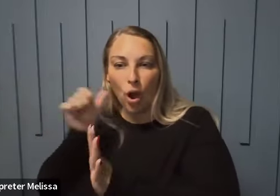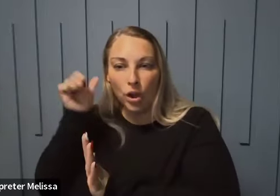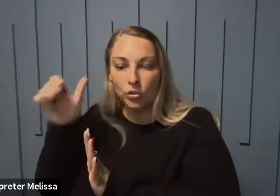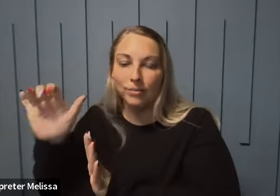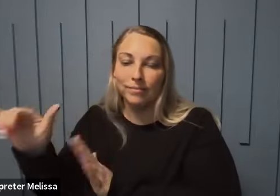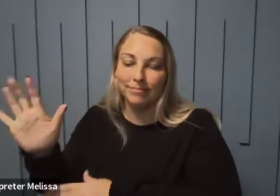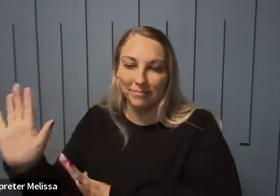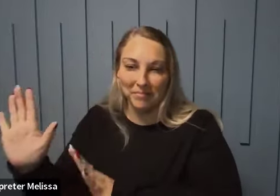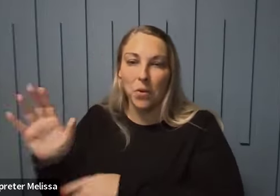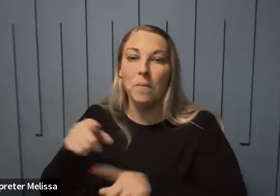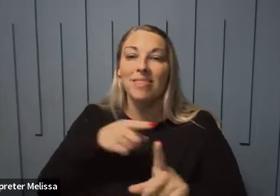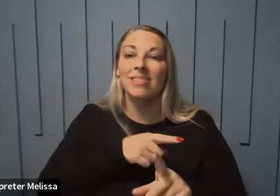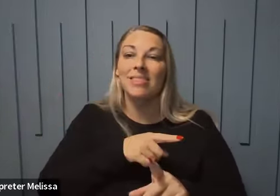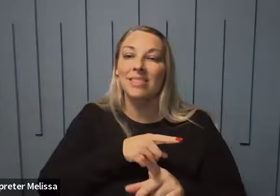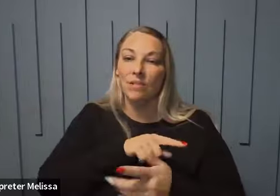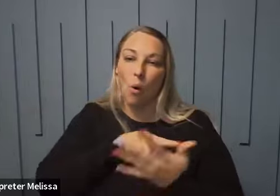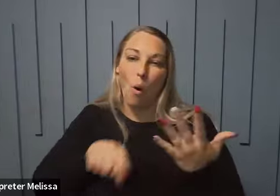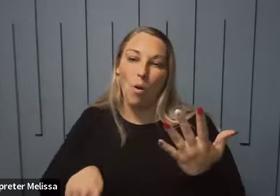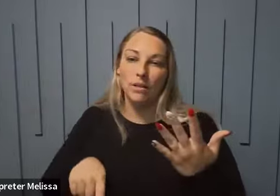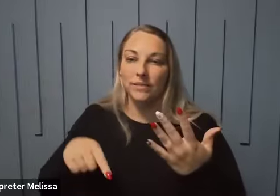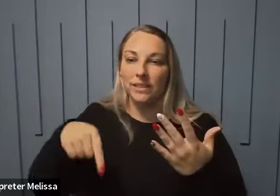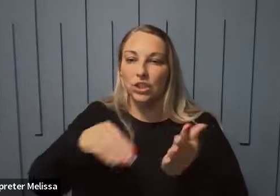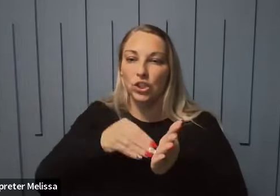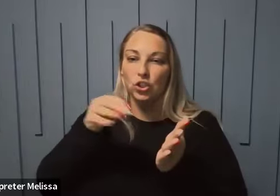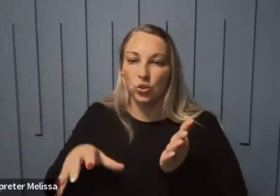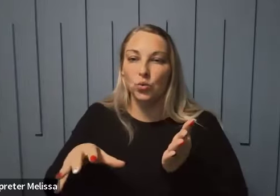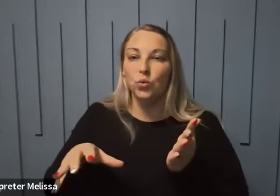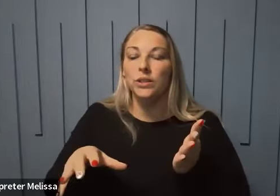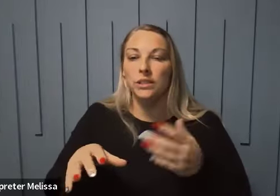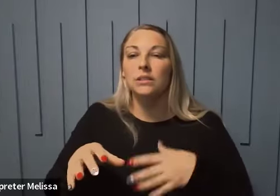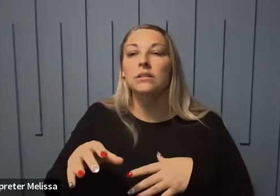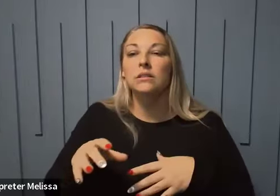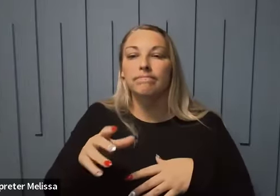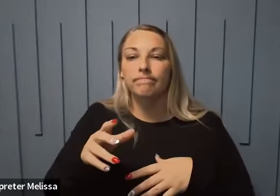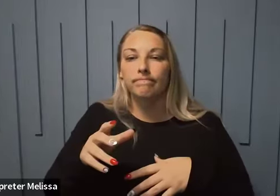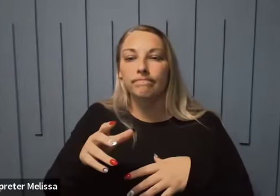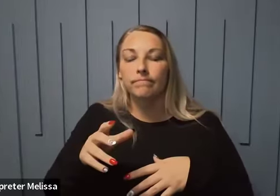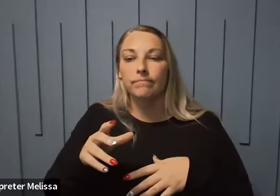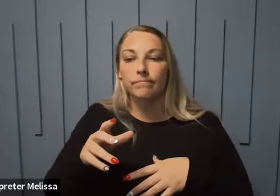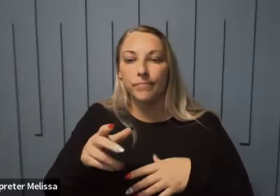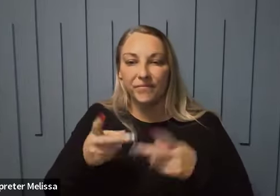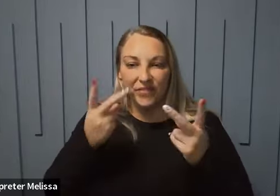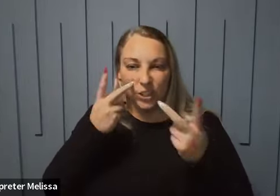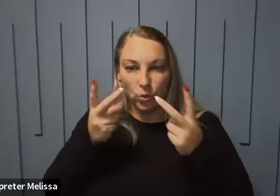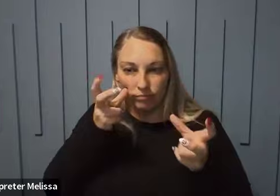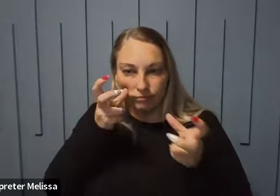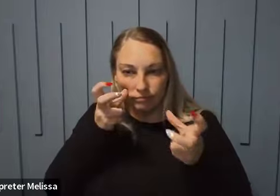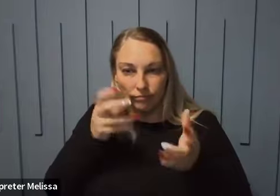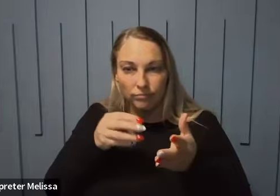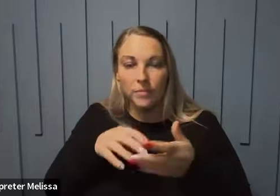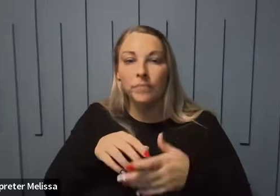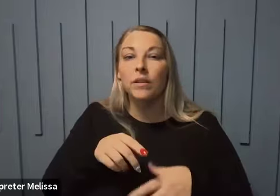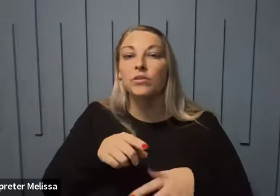cheating. But these students both present with a secondary disability. And so you can see that we have continued to